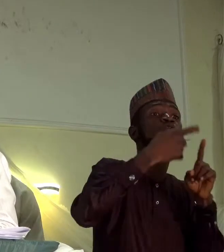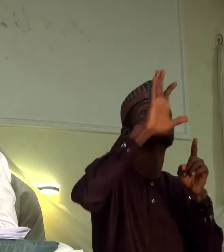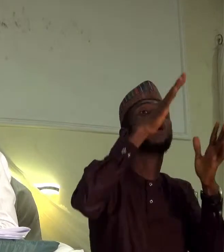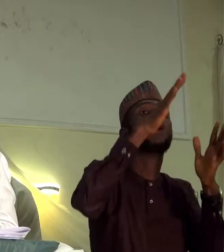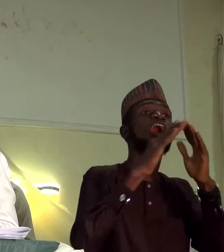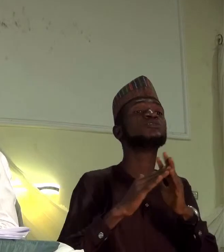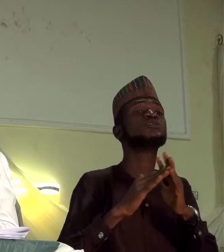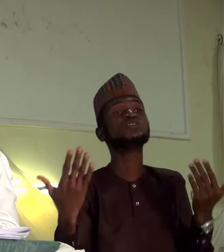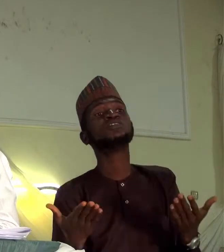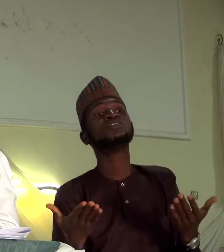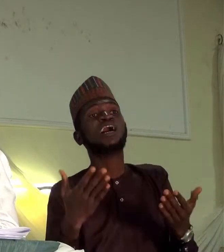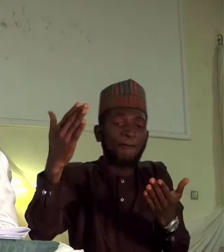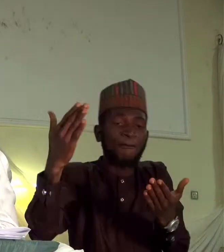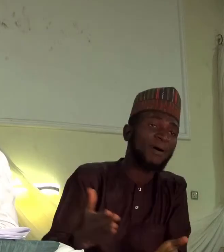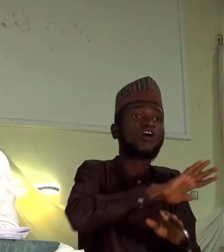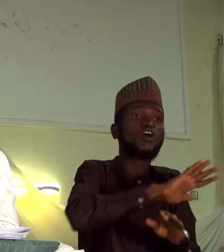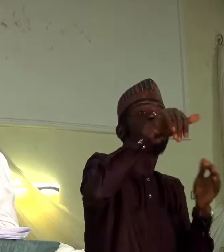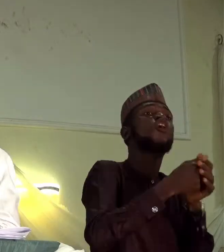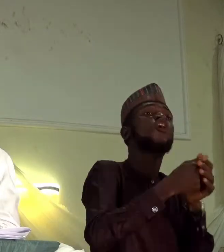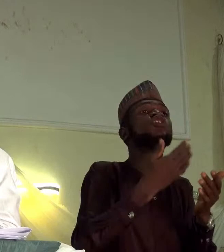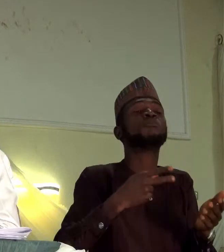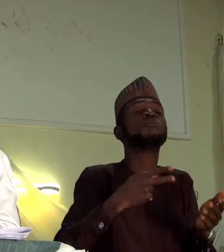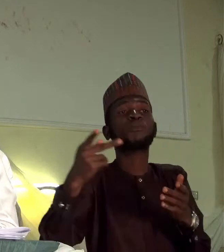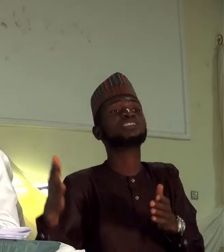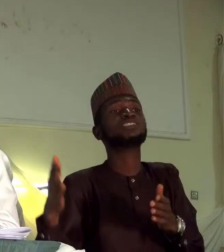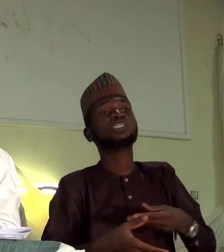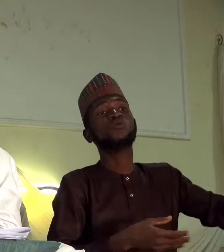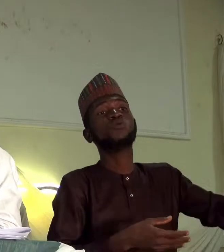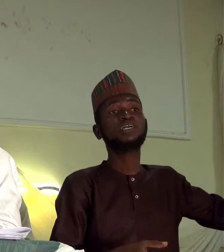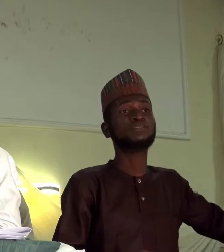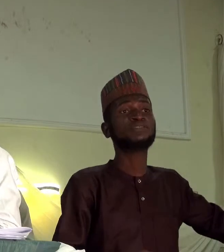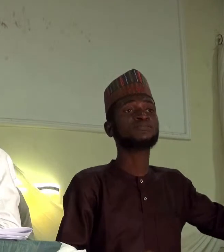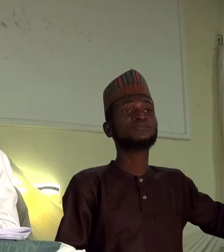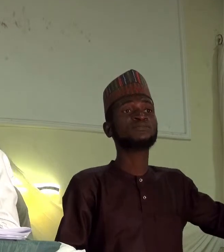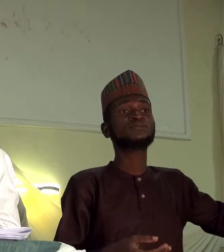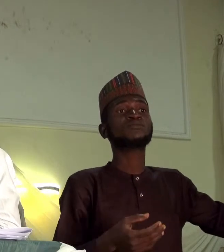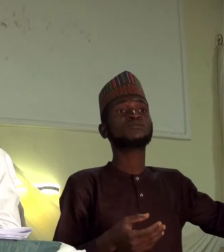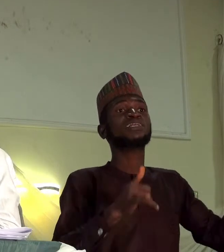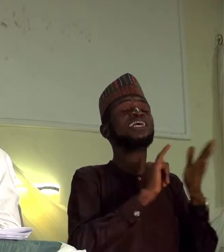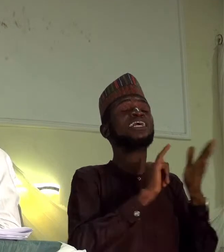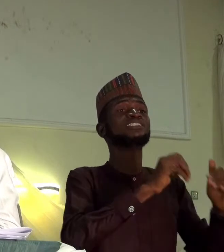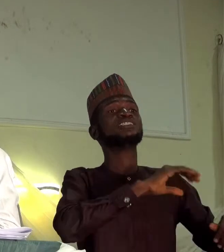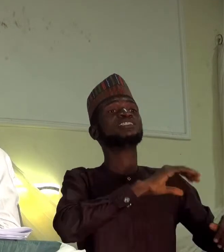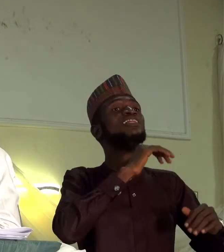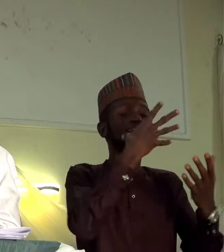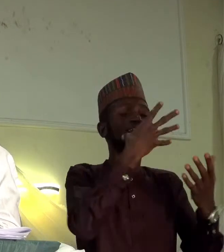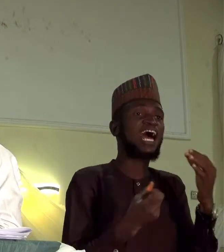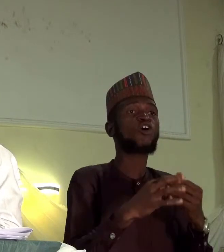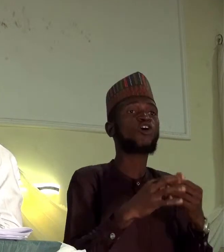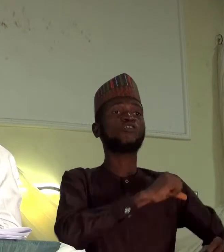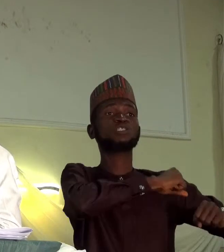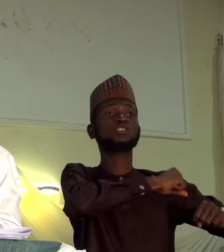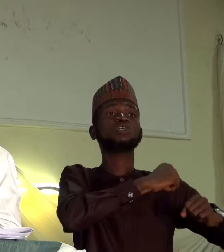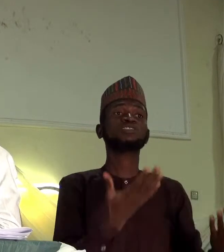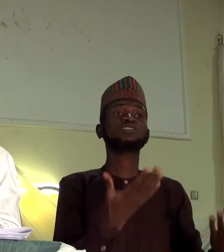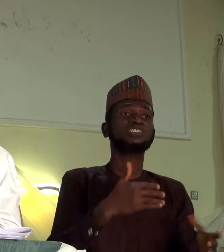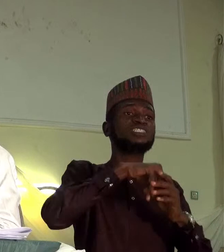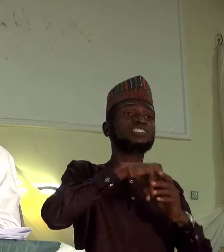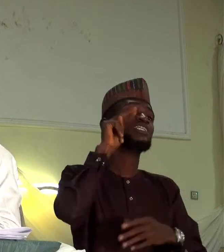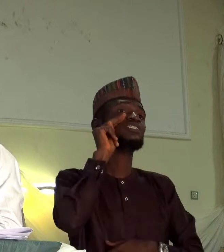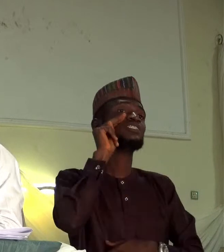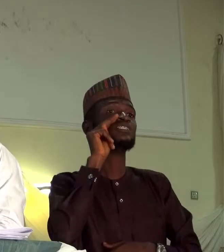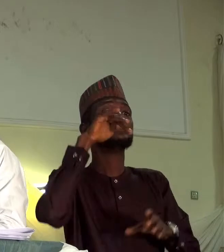loud and clear jinjinjin o wa mo le nga o si ni e fi yen le security nu bi mo se kere mo yi in